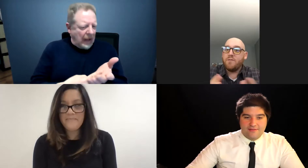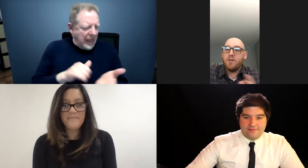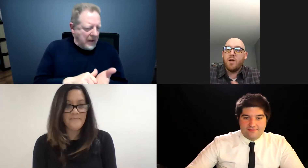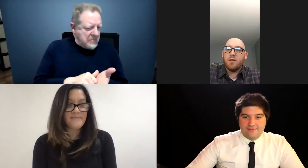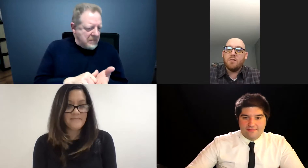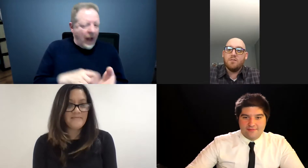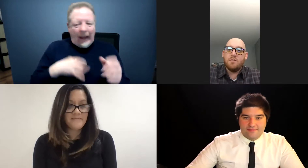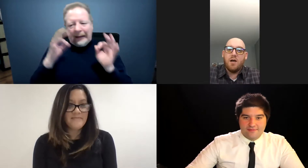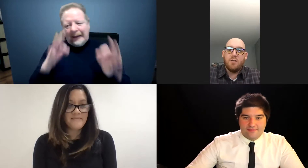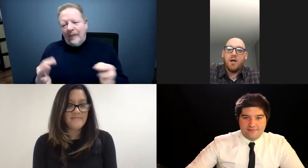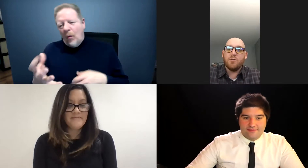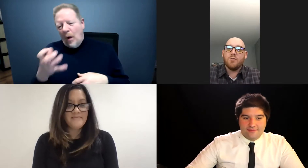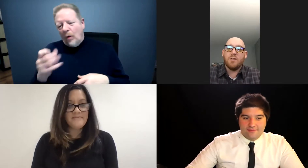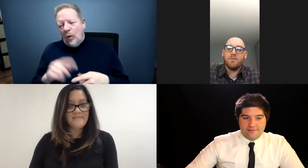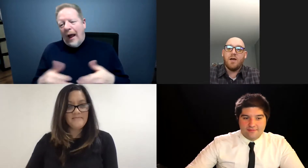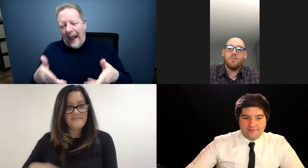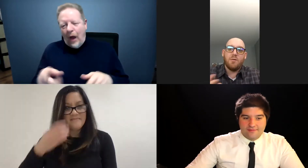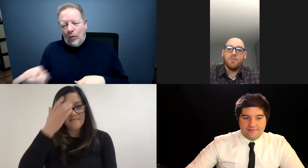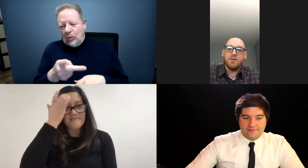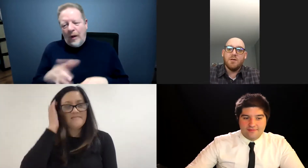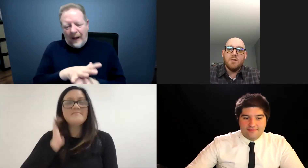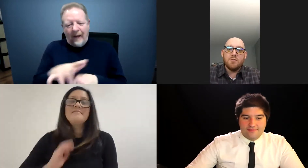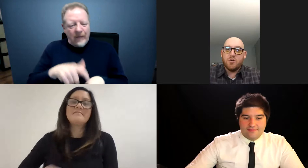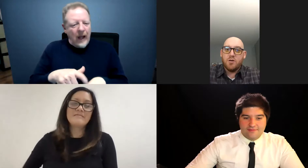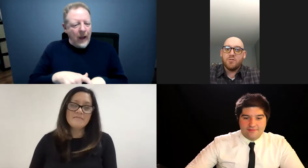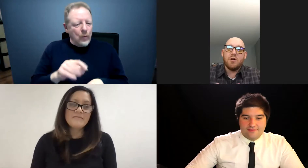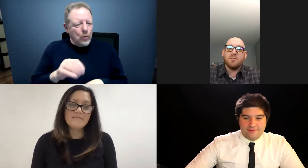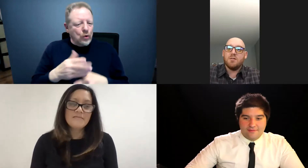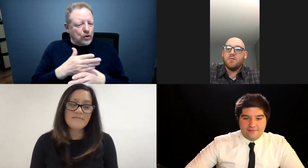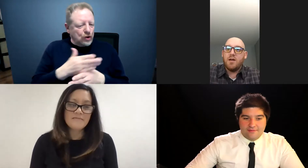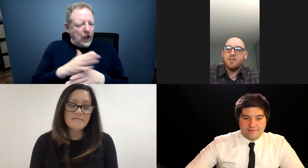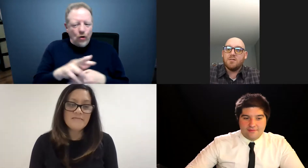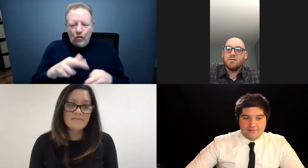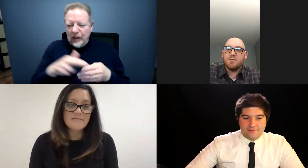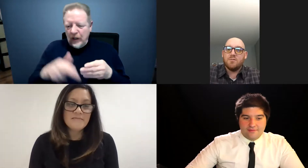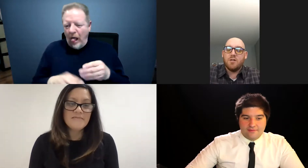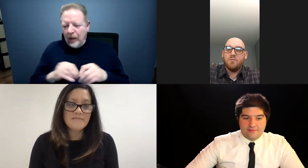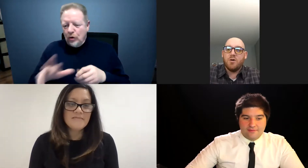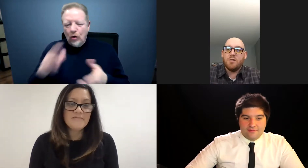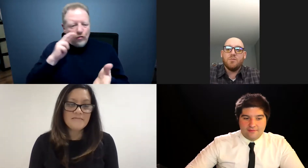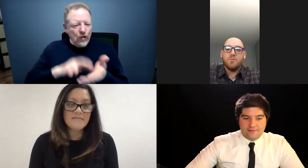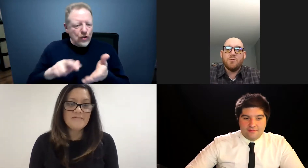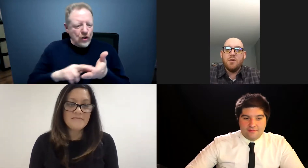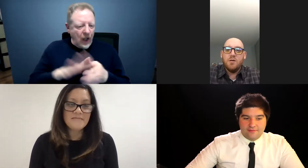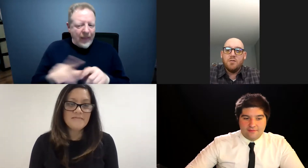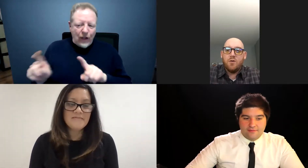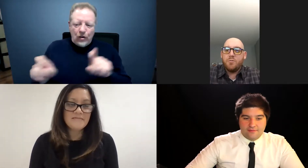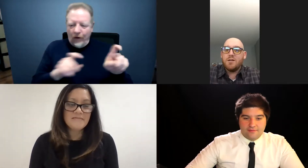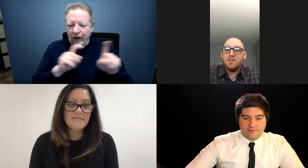want to allow you to enough time to be able to share your results and your findings. This is really important to the whole project.